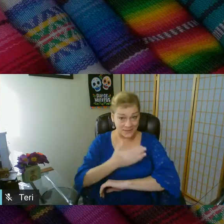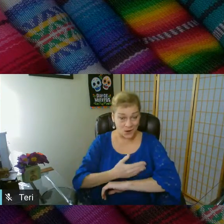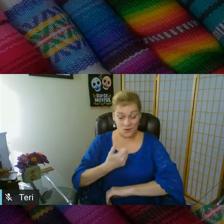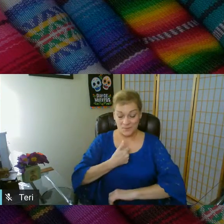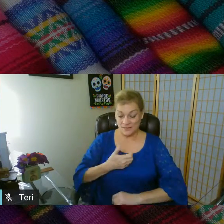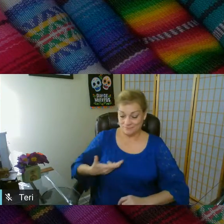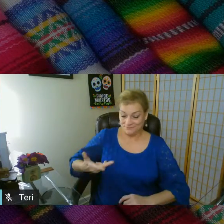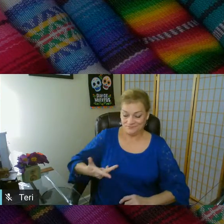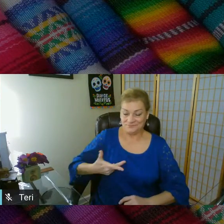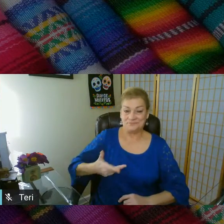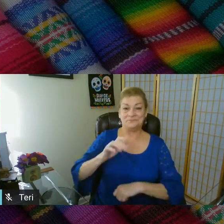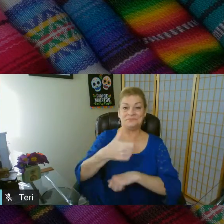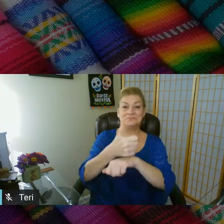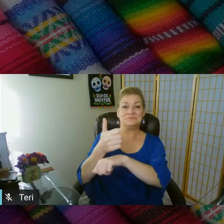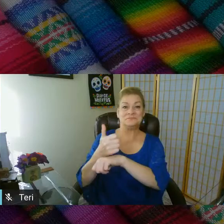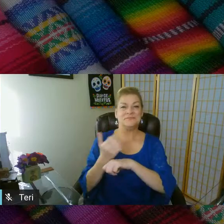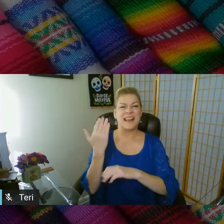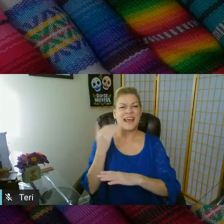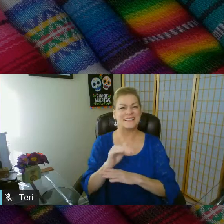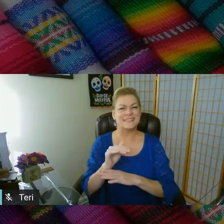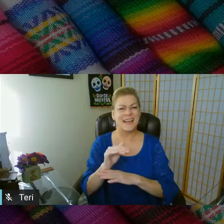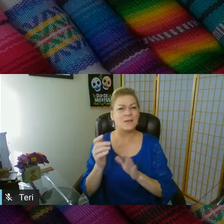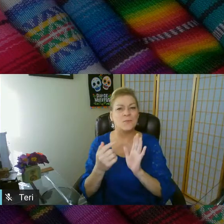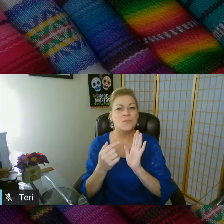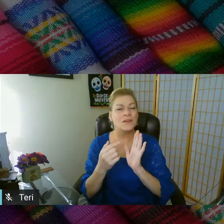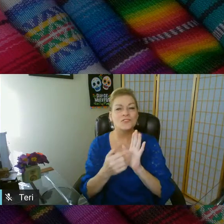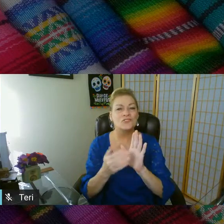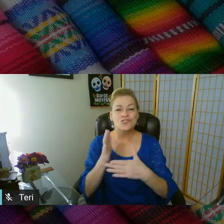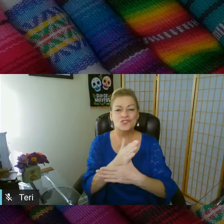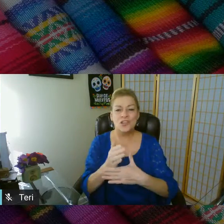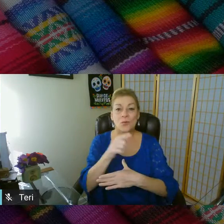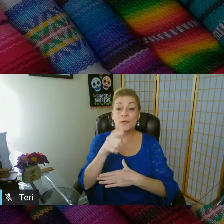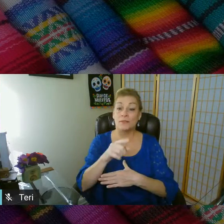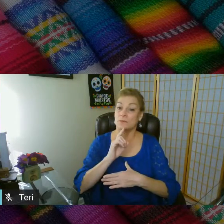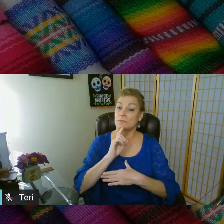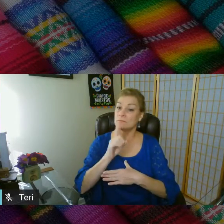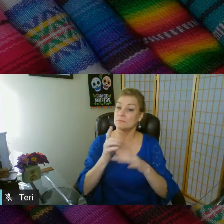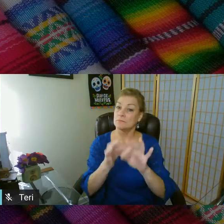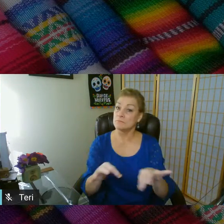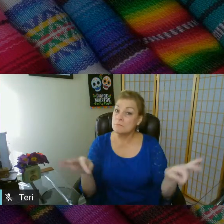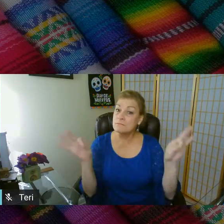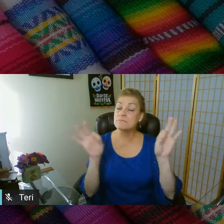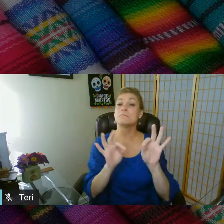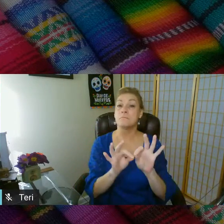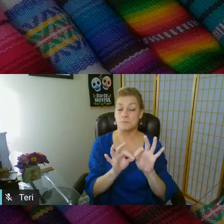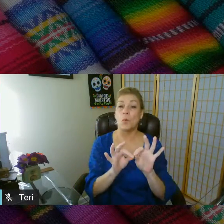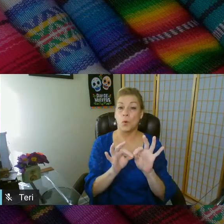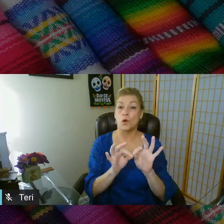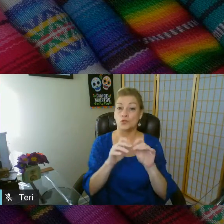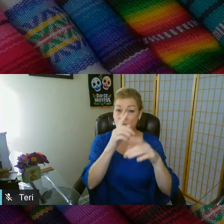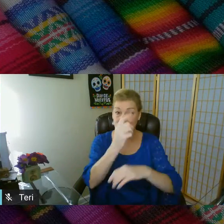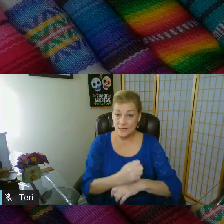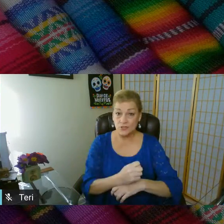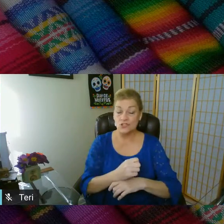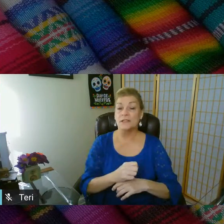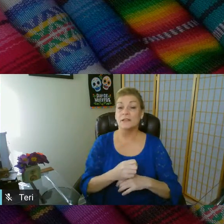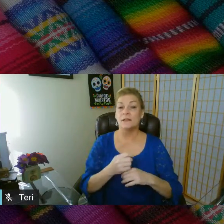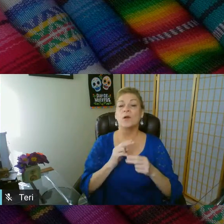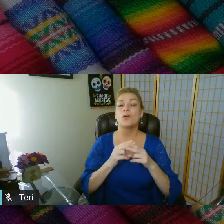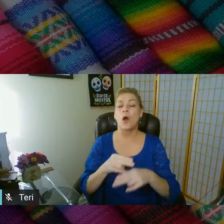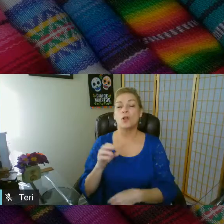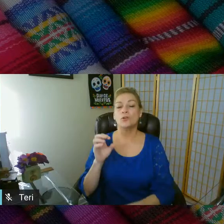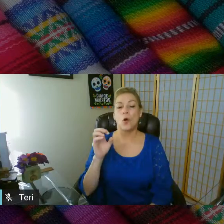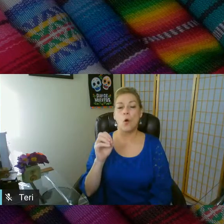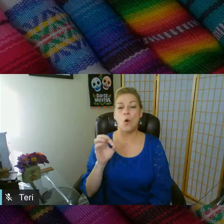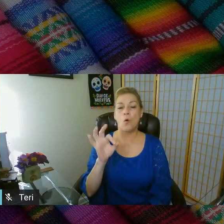night. And to share with you, this is a major tradition, and it's called an ofrenda. And if you watched the movie Coco, you saw